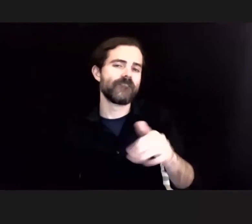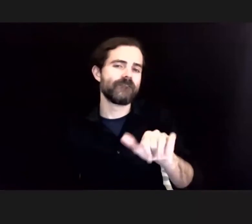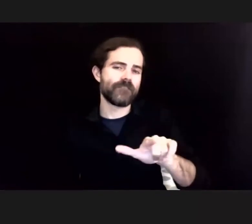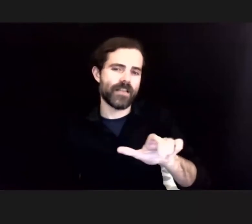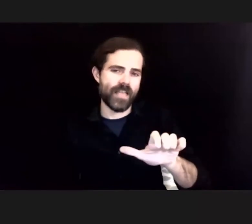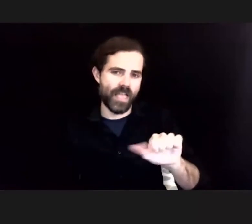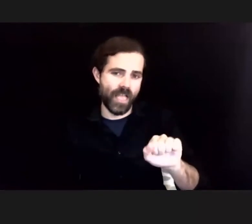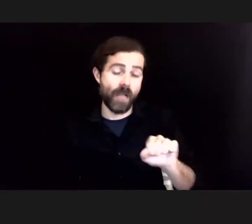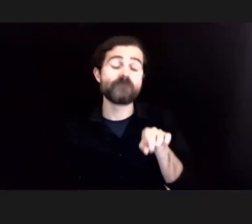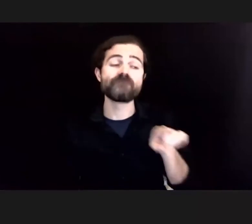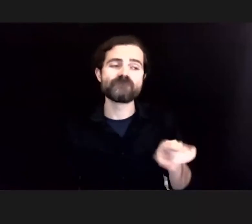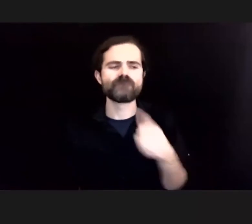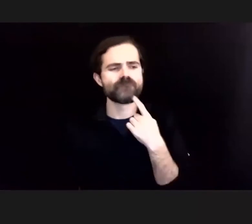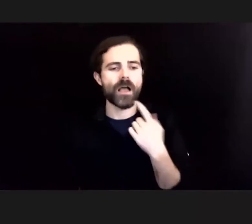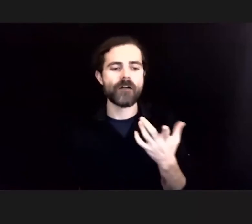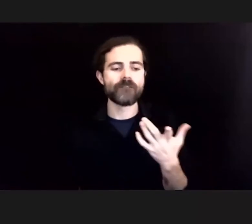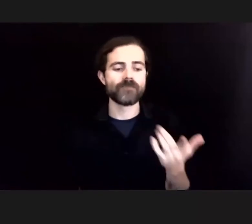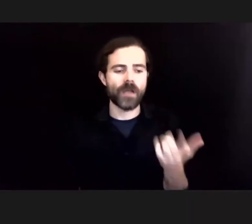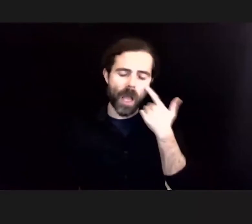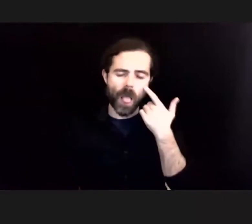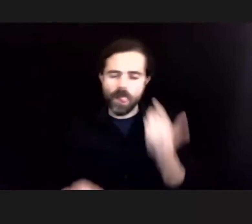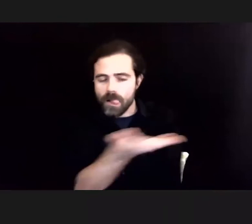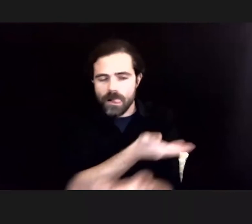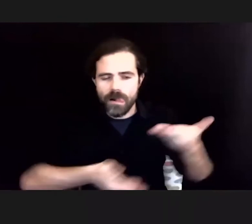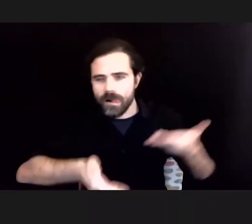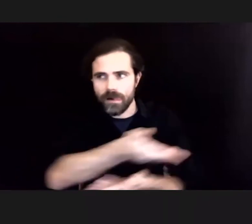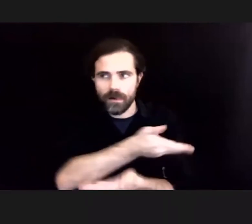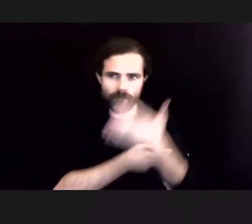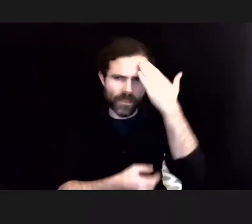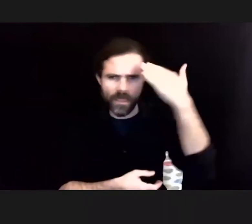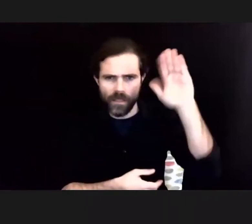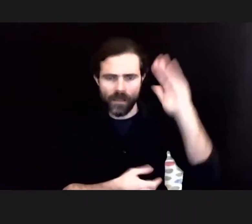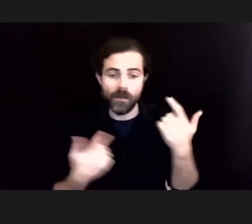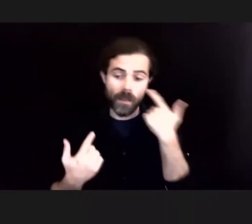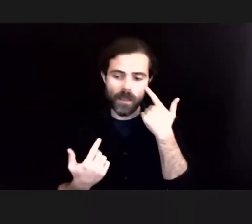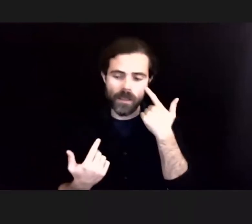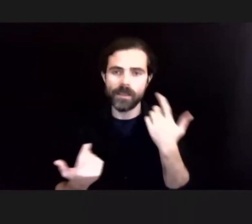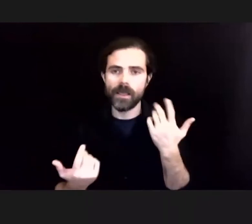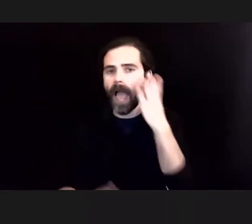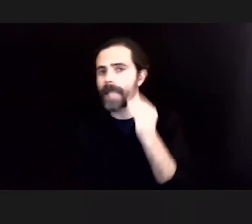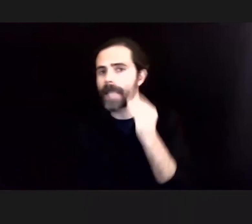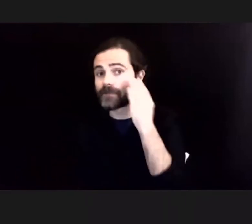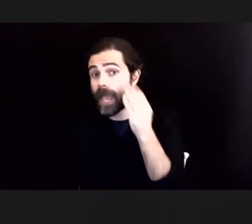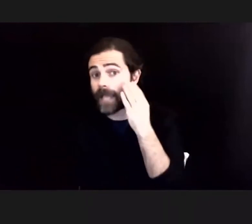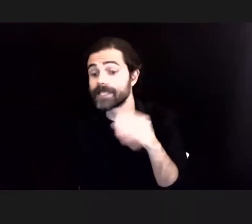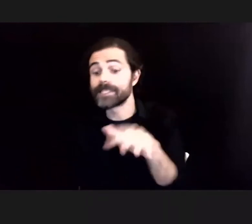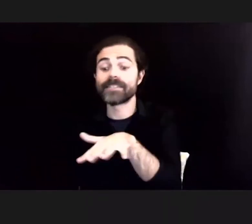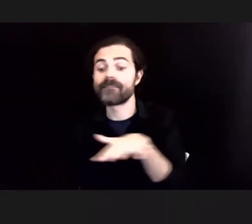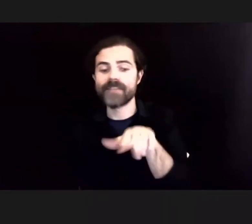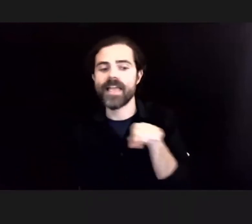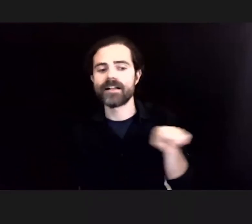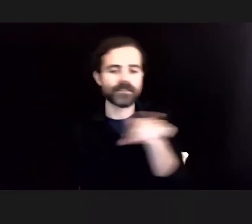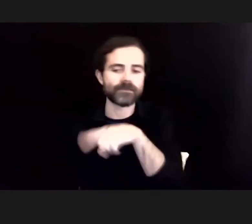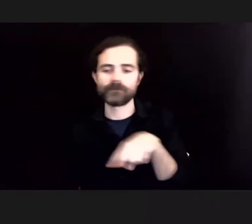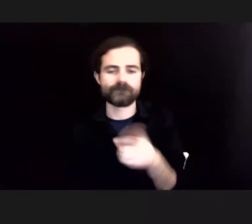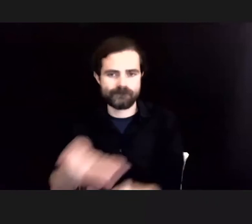for communicating about disabilities, for catalyzing expertise in the field of disability, and